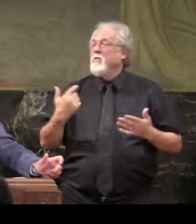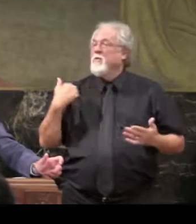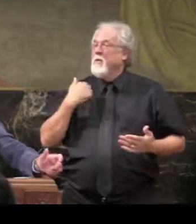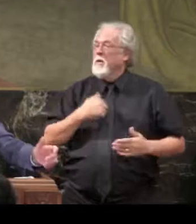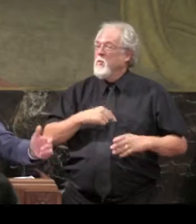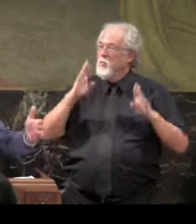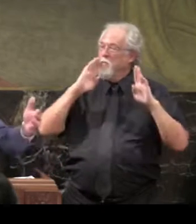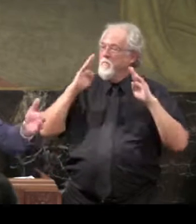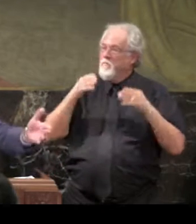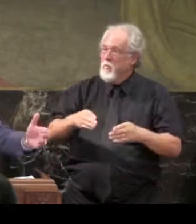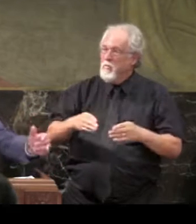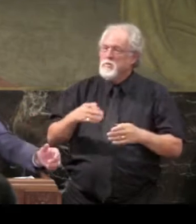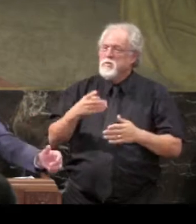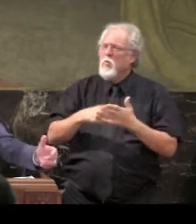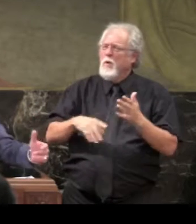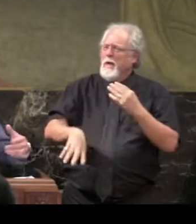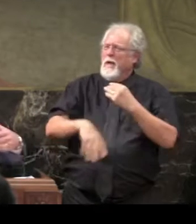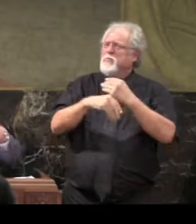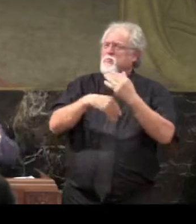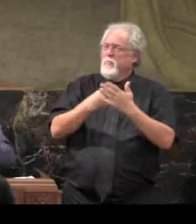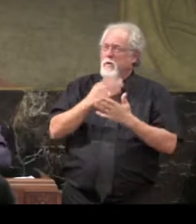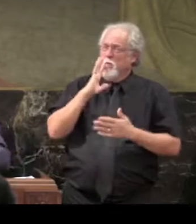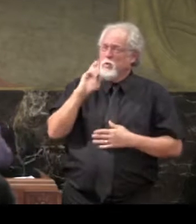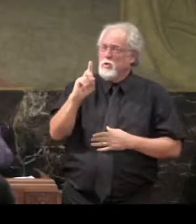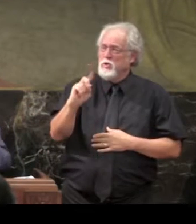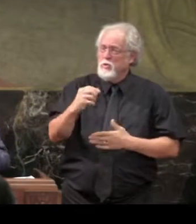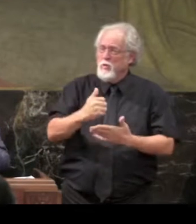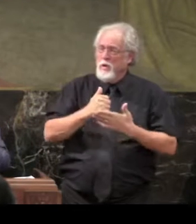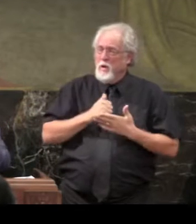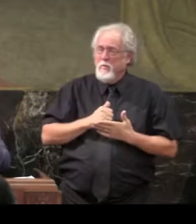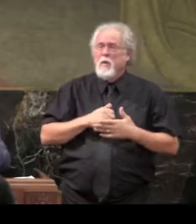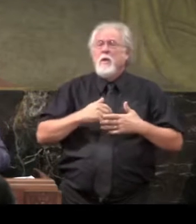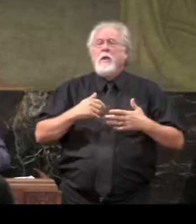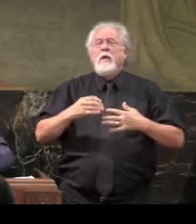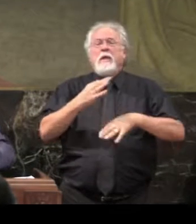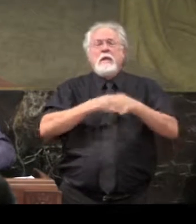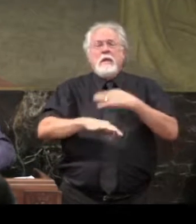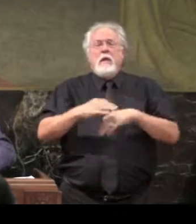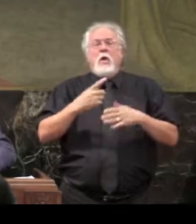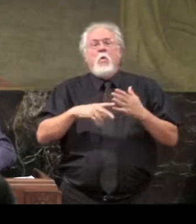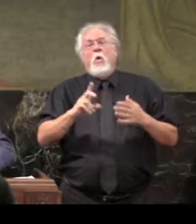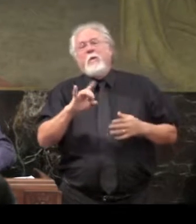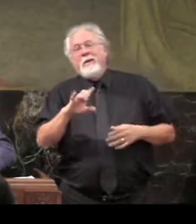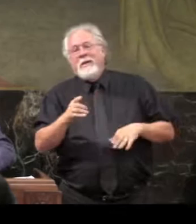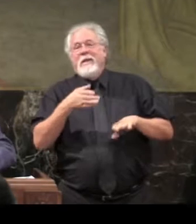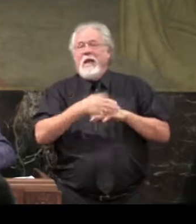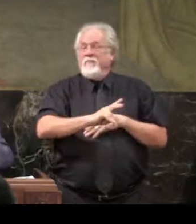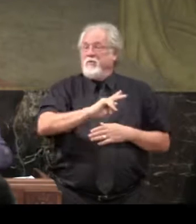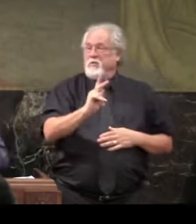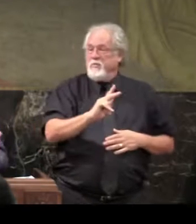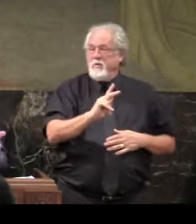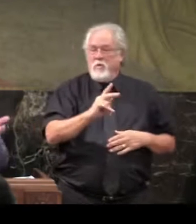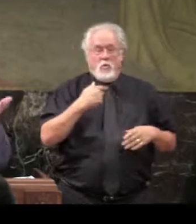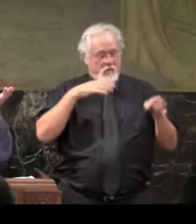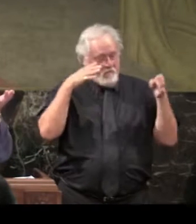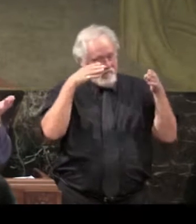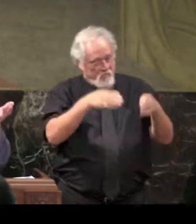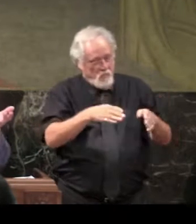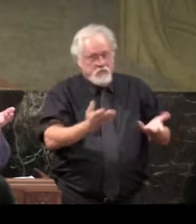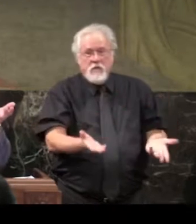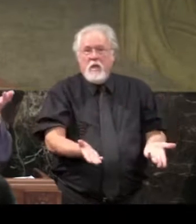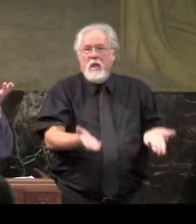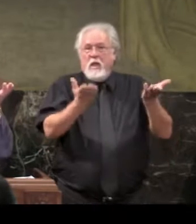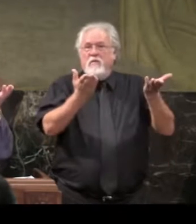focused on, and what this extra money is going to help us do, is rather than doing what was done after Katrina, where we focused on